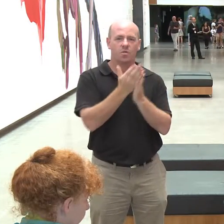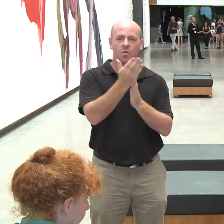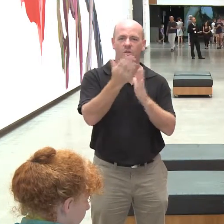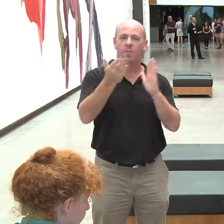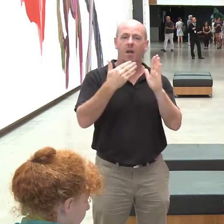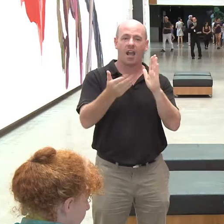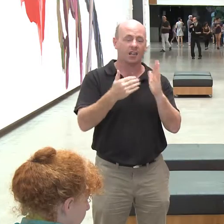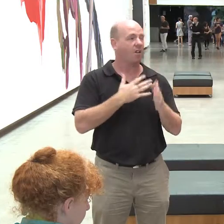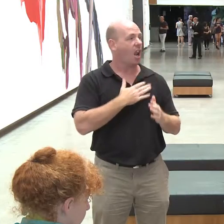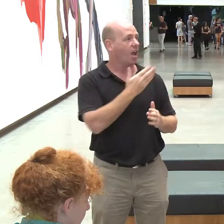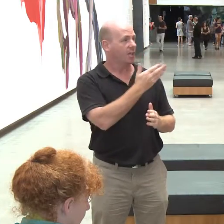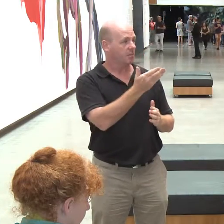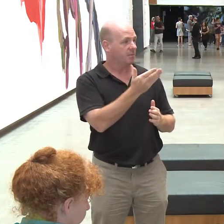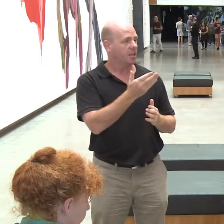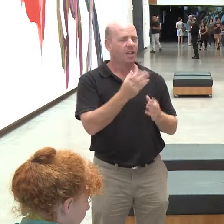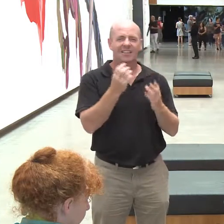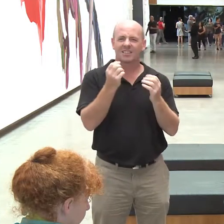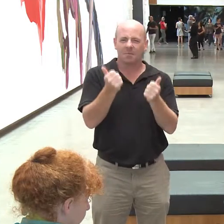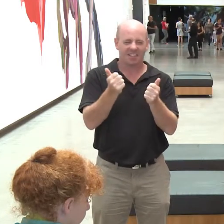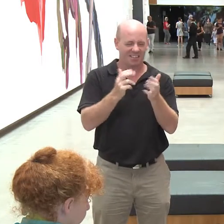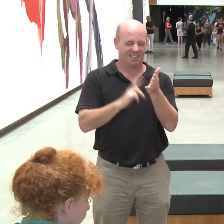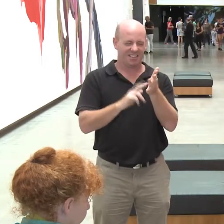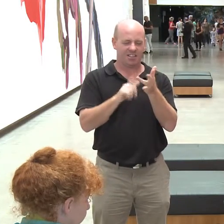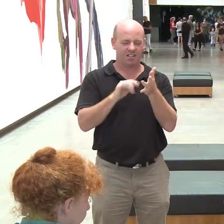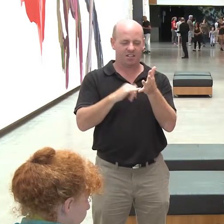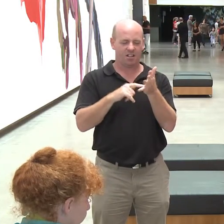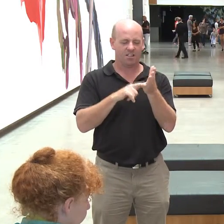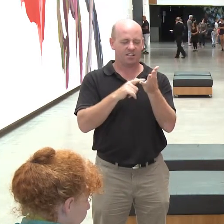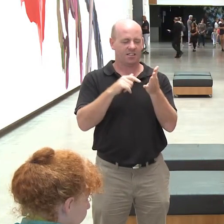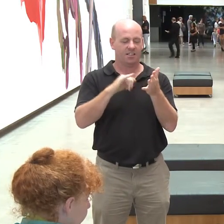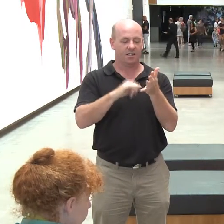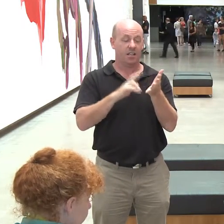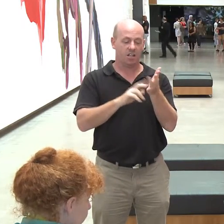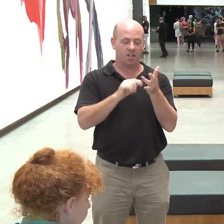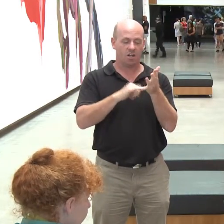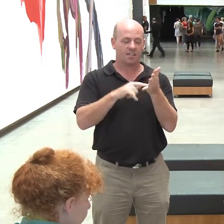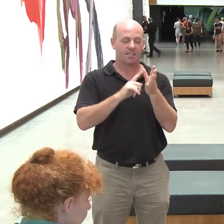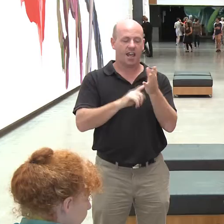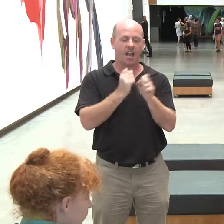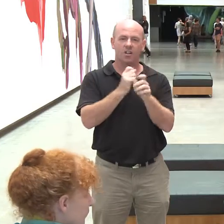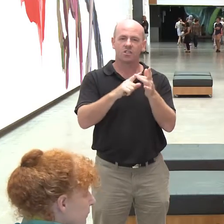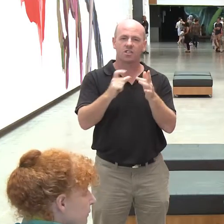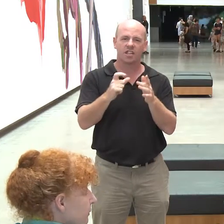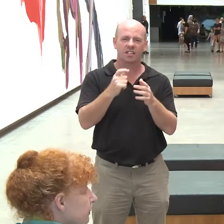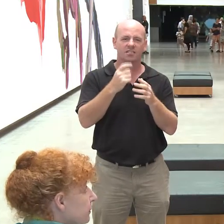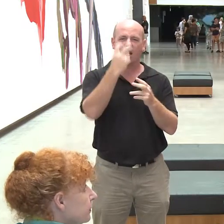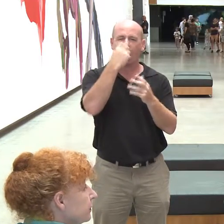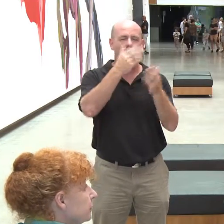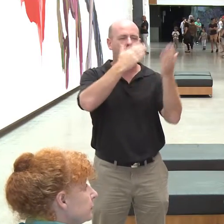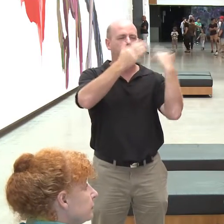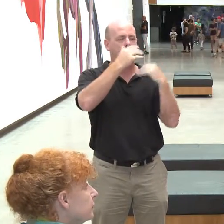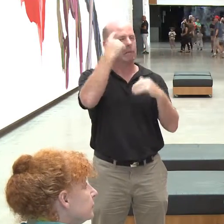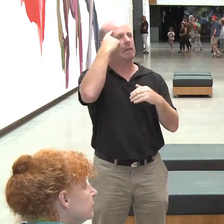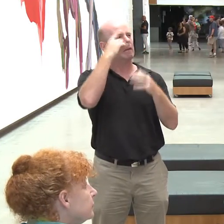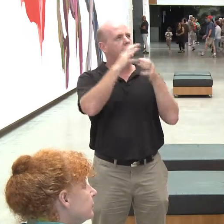revealed. There's something nostalgic for me about hessian as well, so I think that's part of the